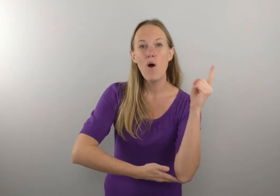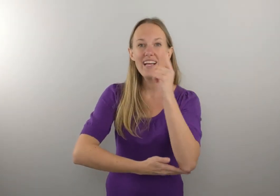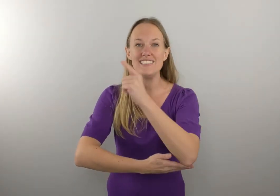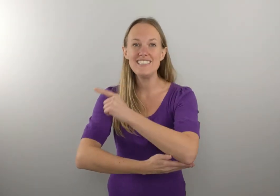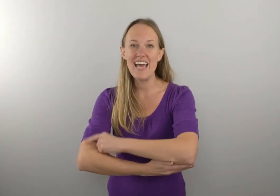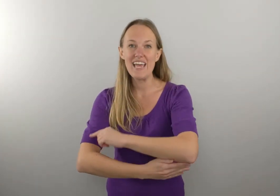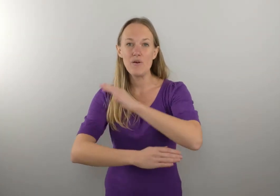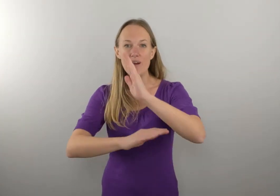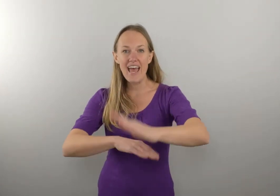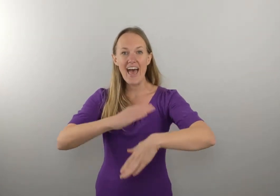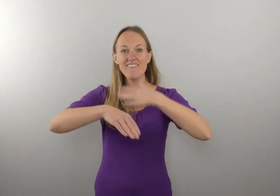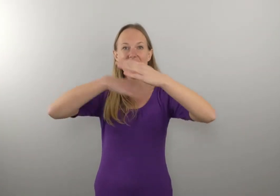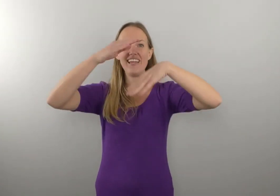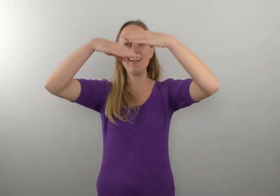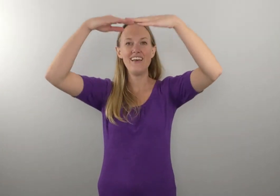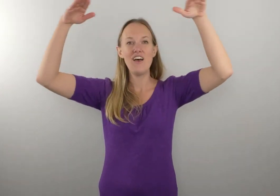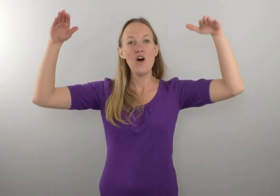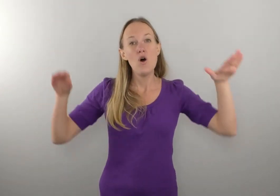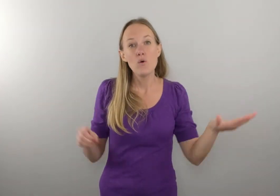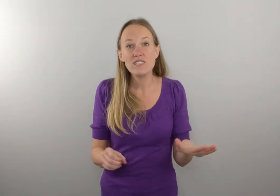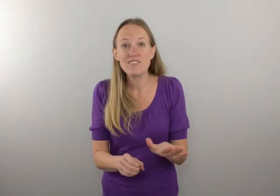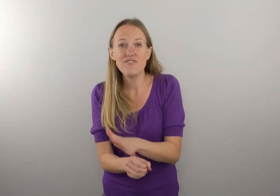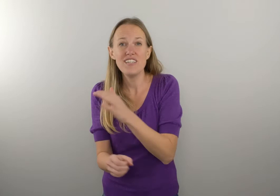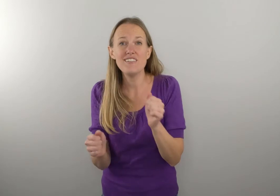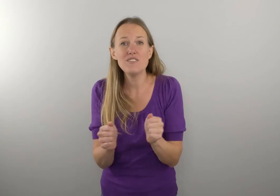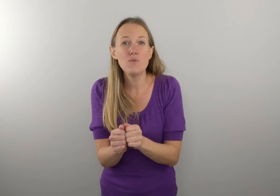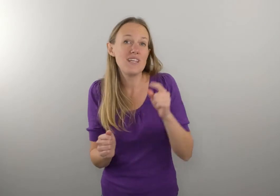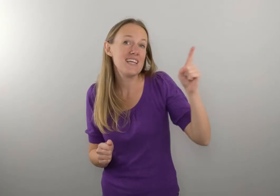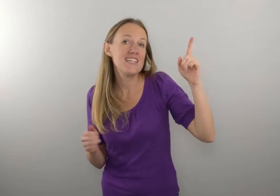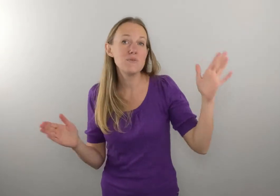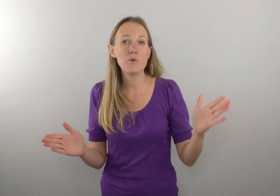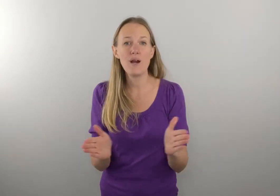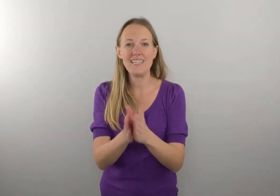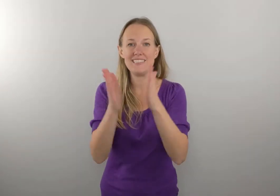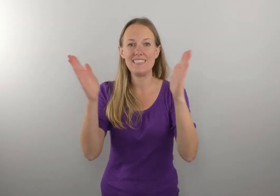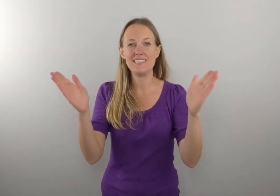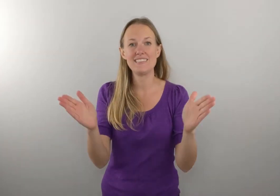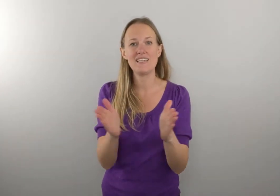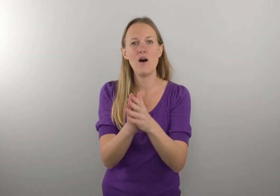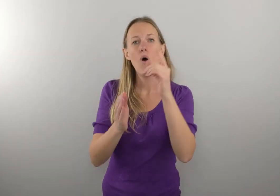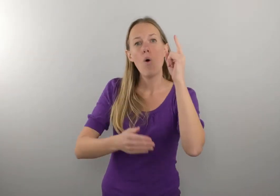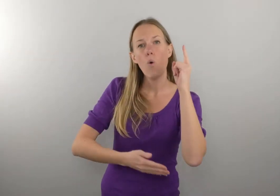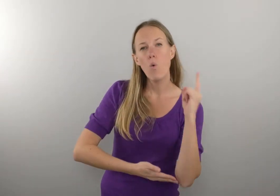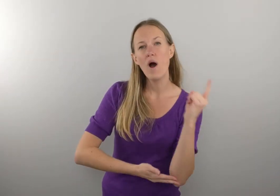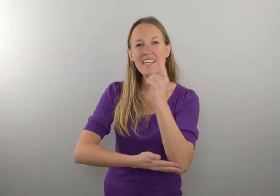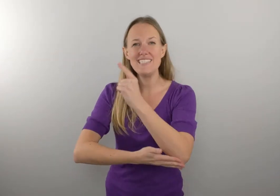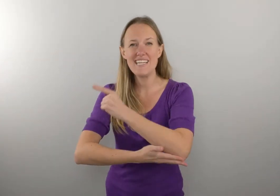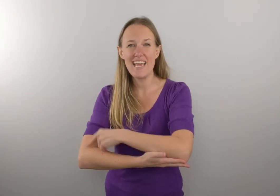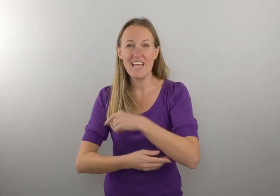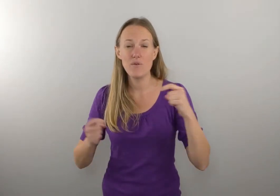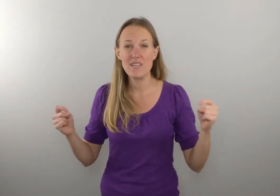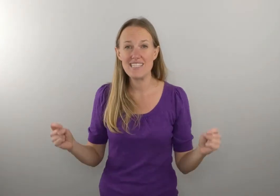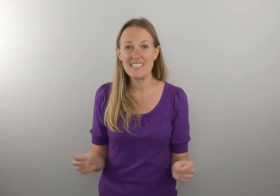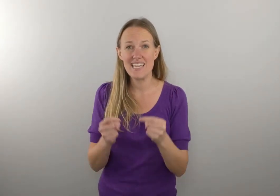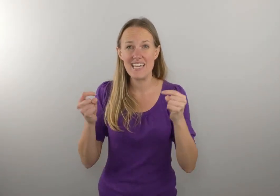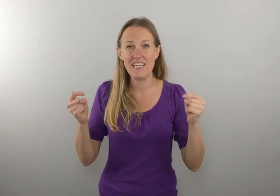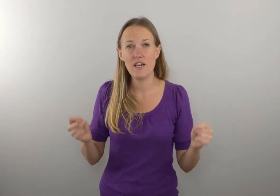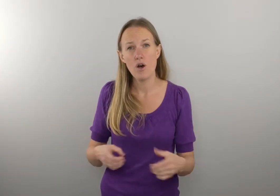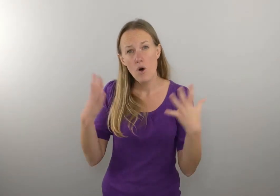One day when heaven was filled with his praises, one day when sin